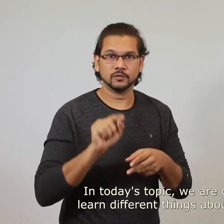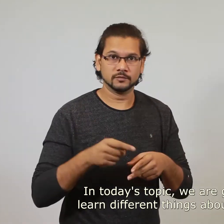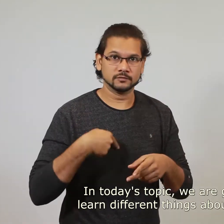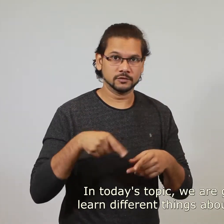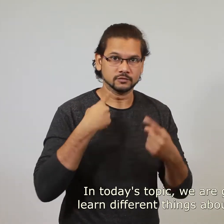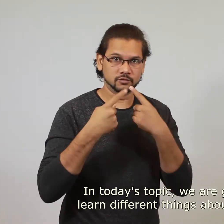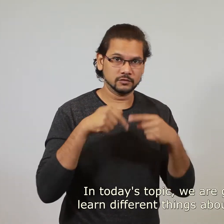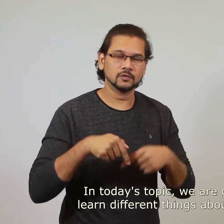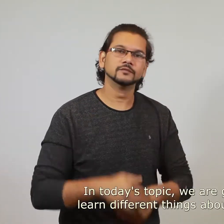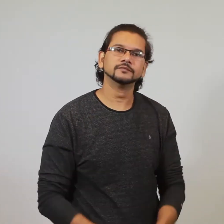Force.